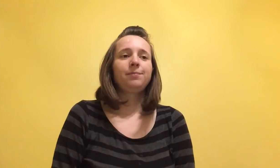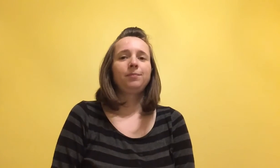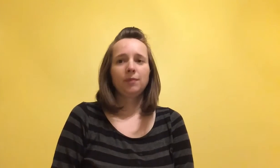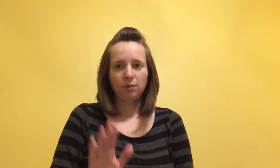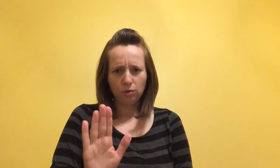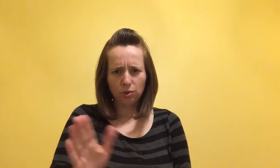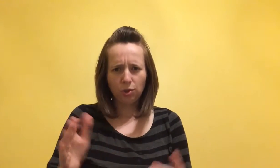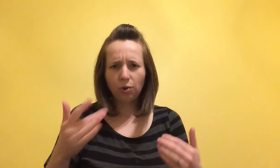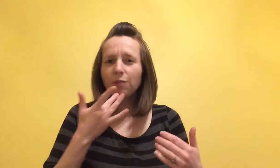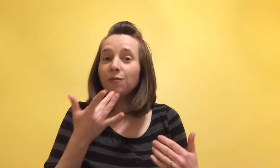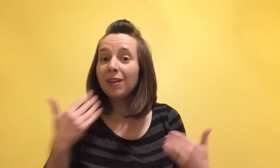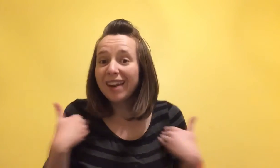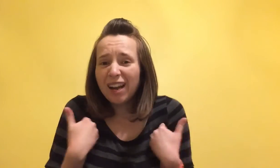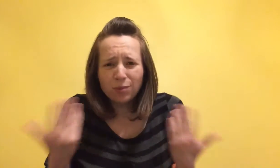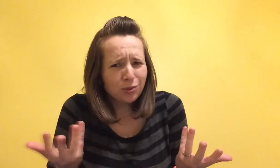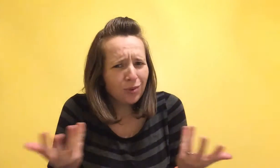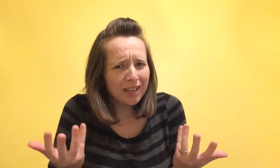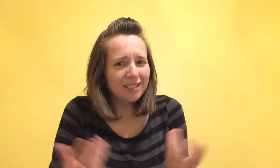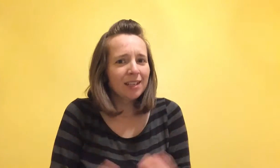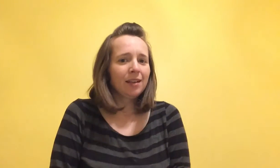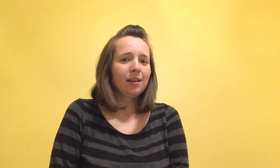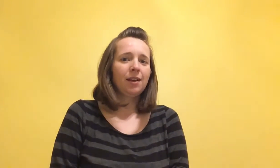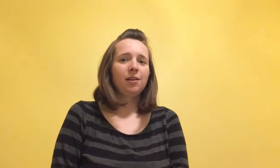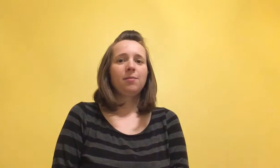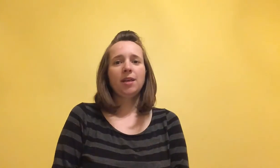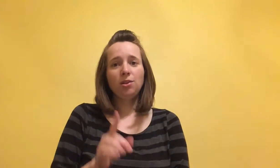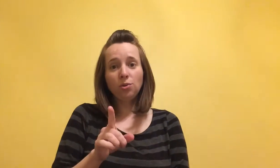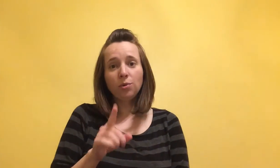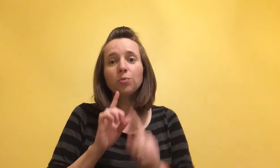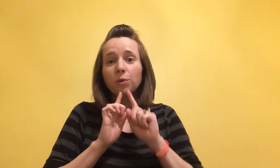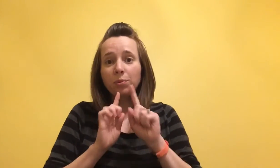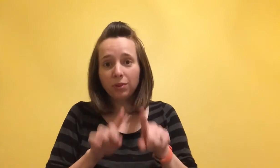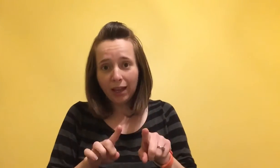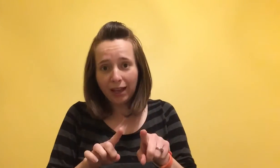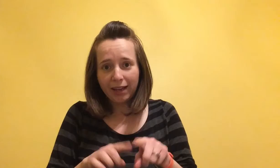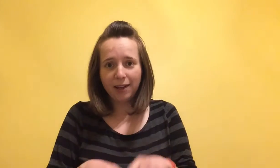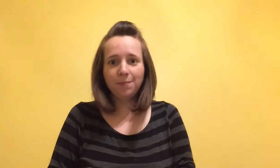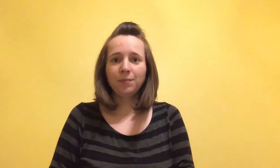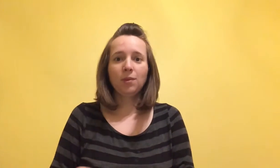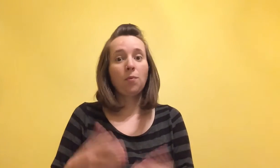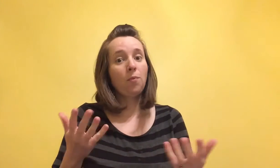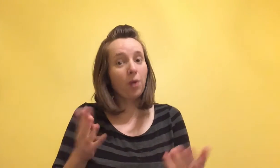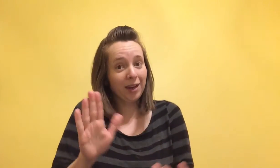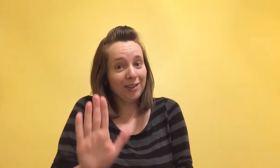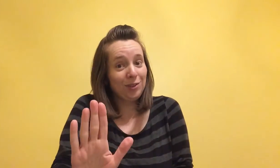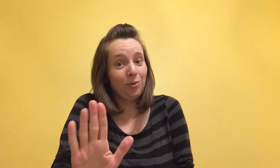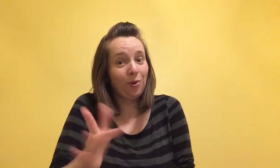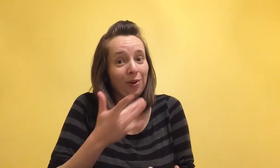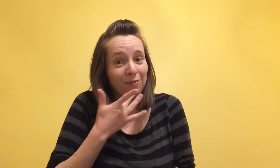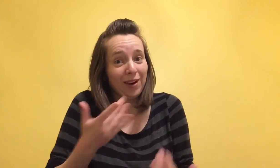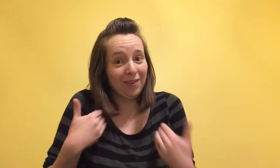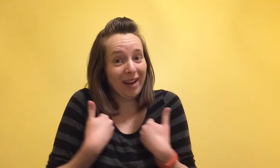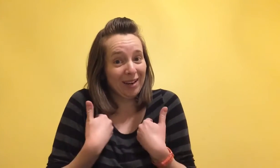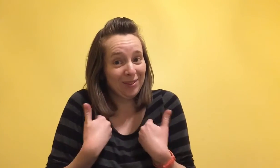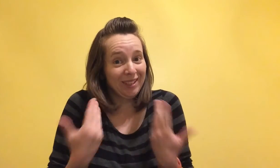So your favorite animal is what? And you would reply what your favorite animal